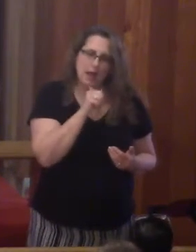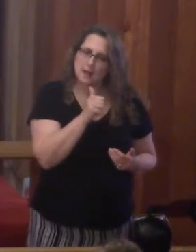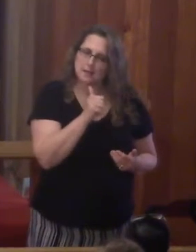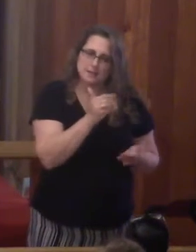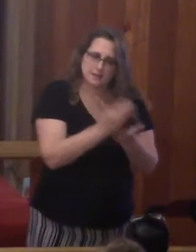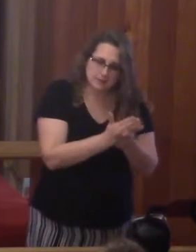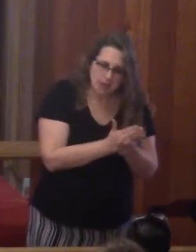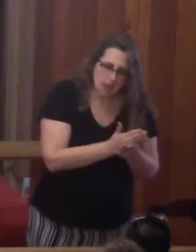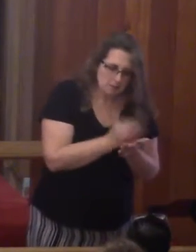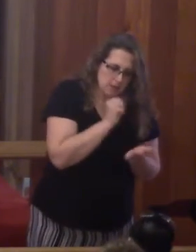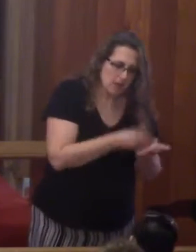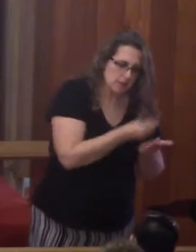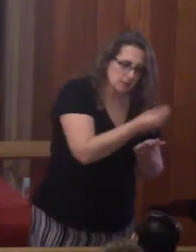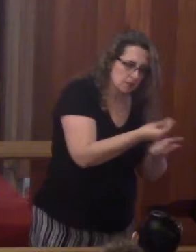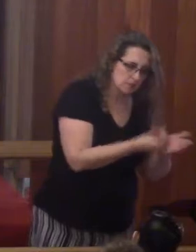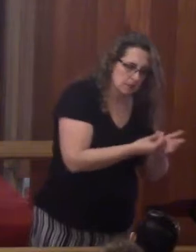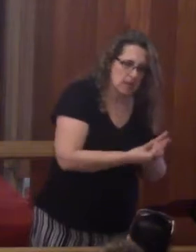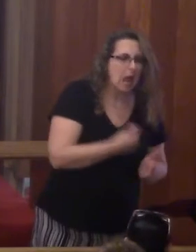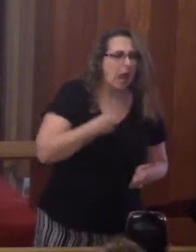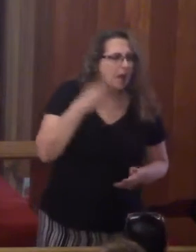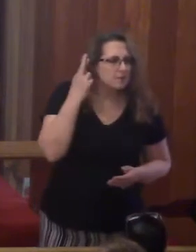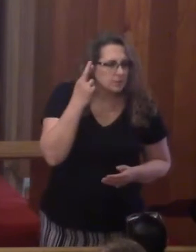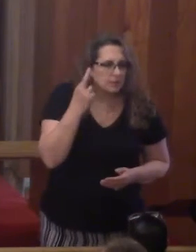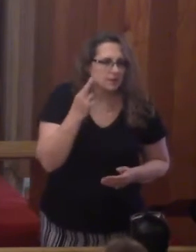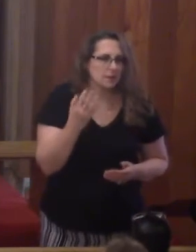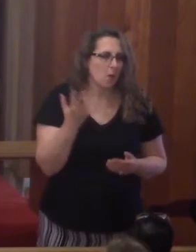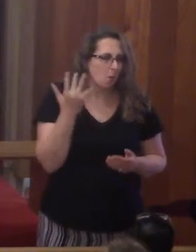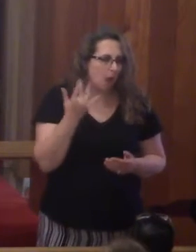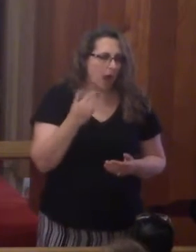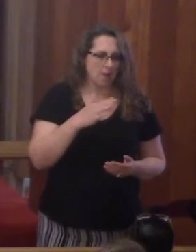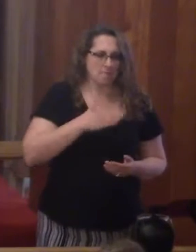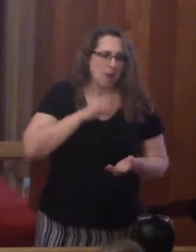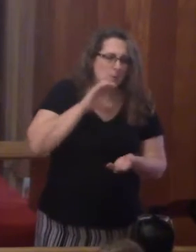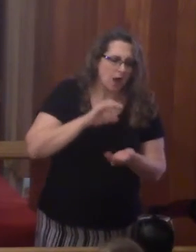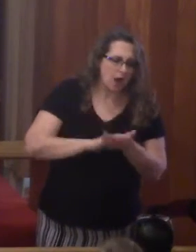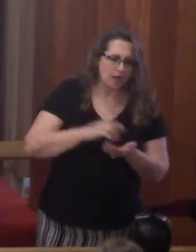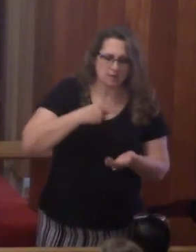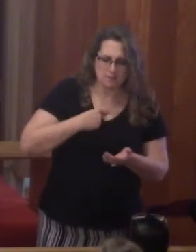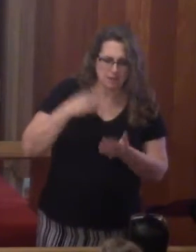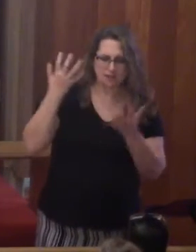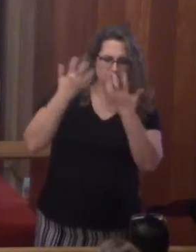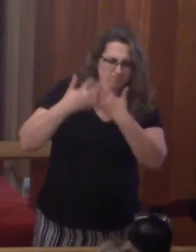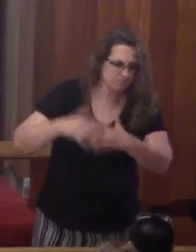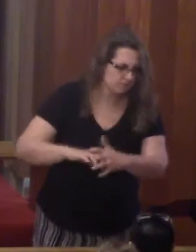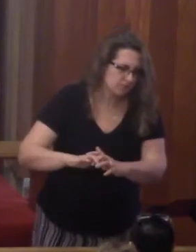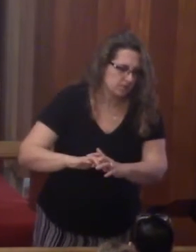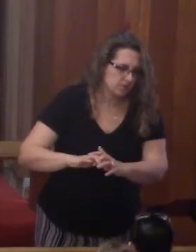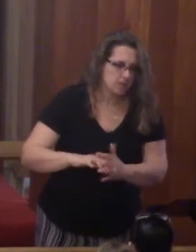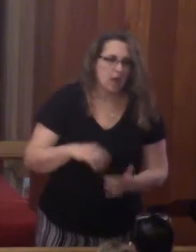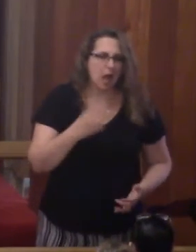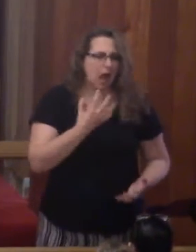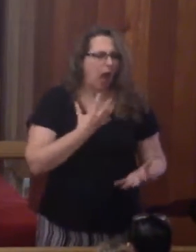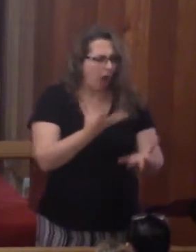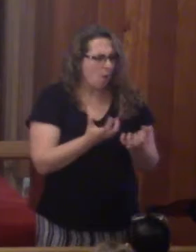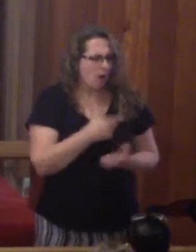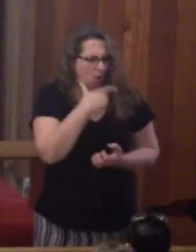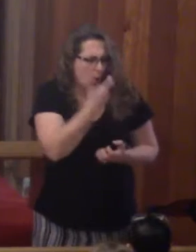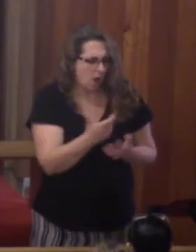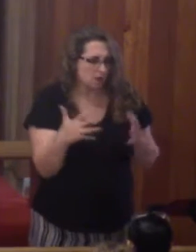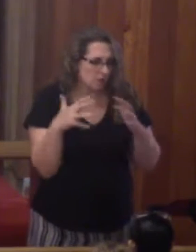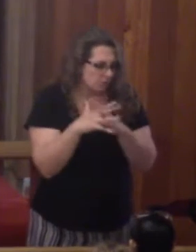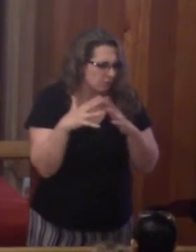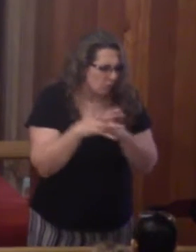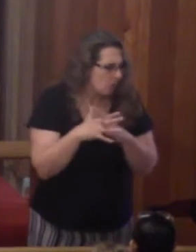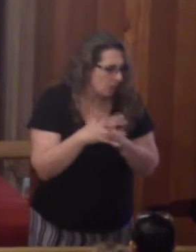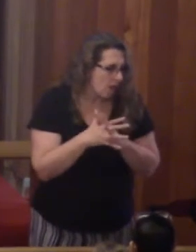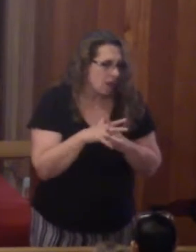them money. I have reasons why I don't get along with my wife. I have reasons why I'd rather sit and watch the football game than spend time